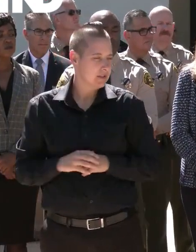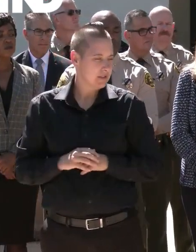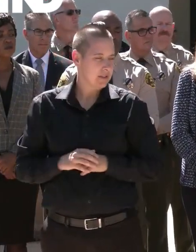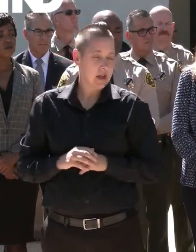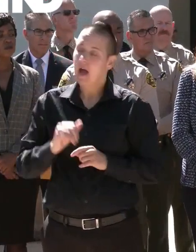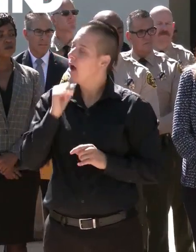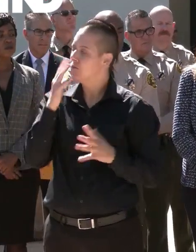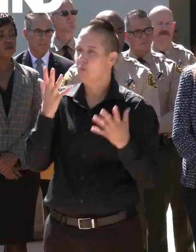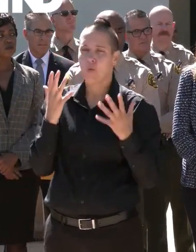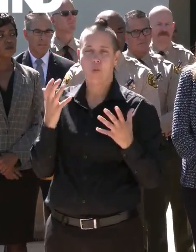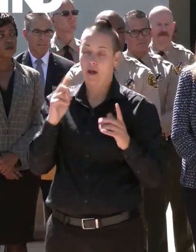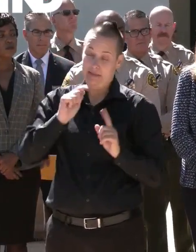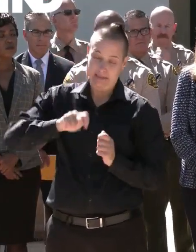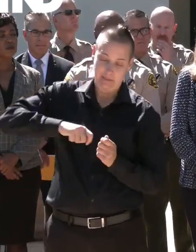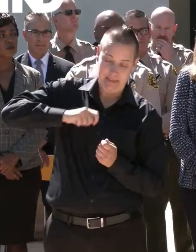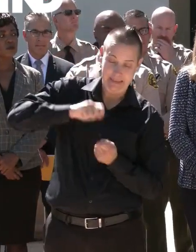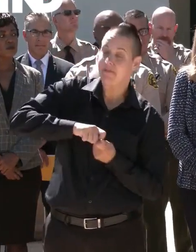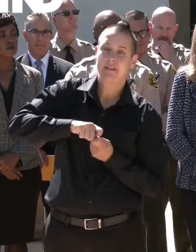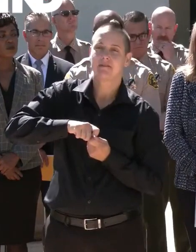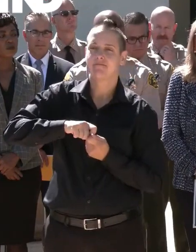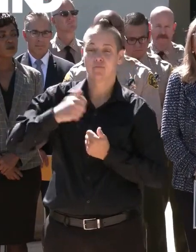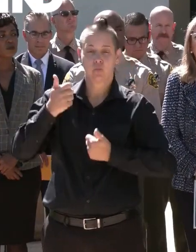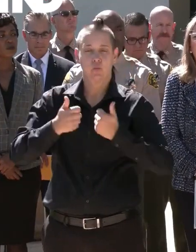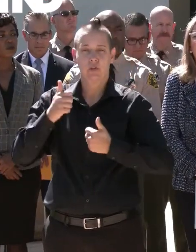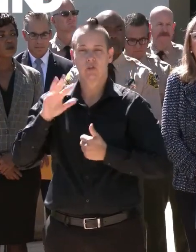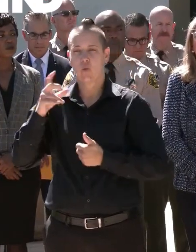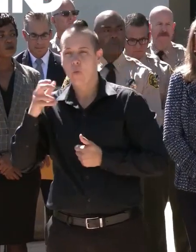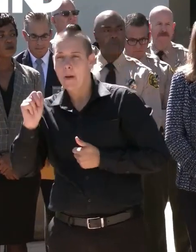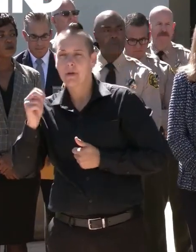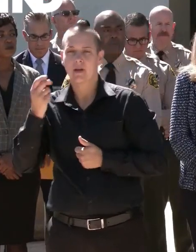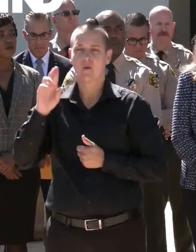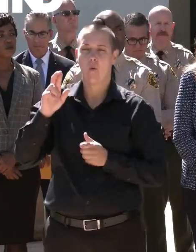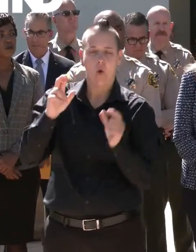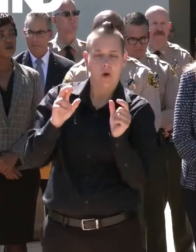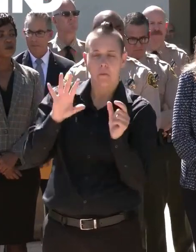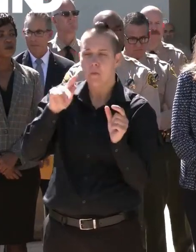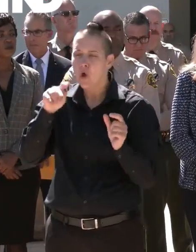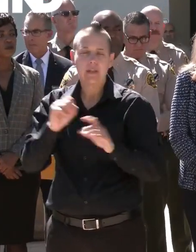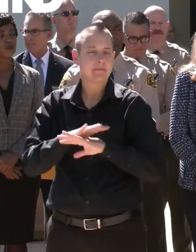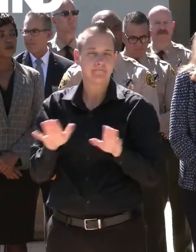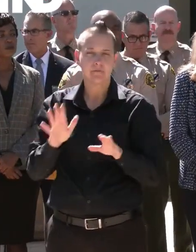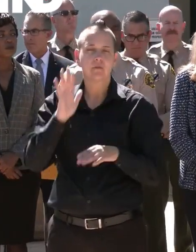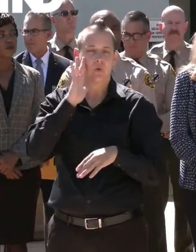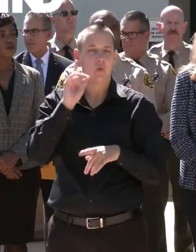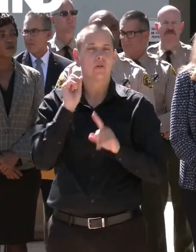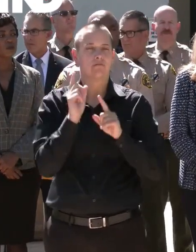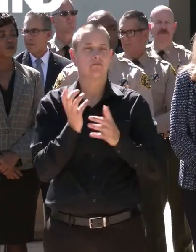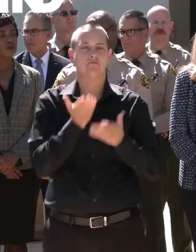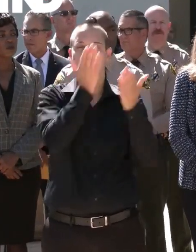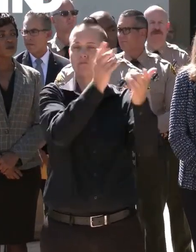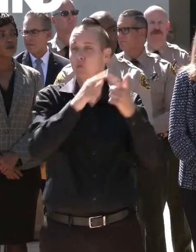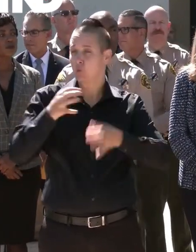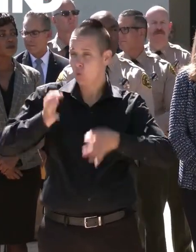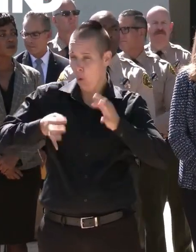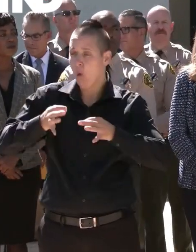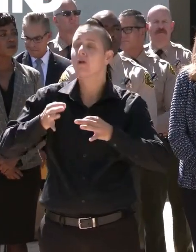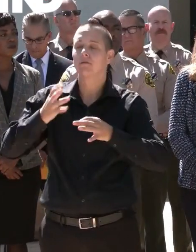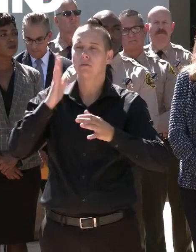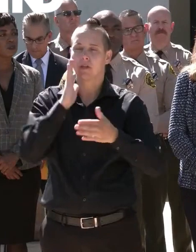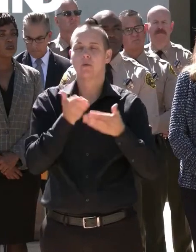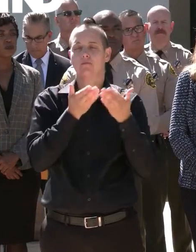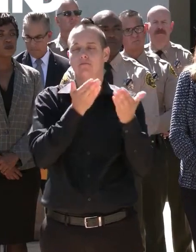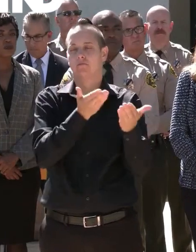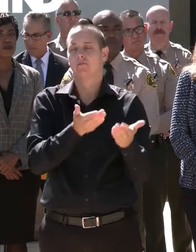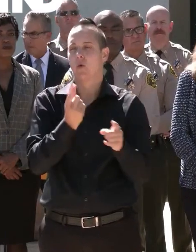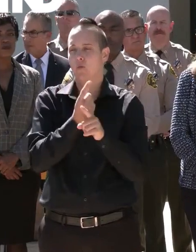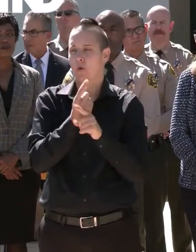I do not want to get into specifics on weapons or ballistics at this point. Again, we will take that to court, and at the time, we'll present the